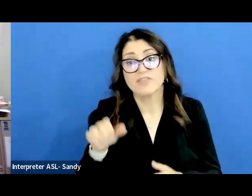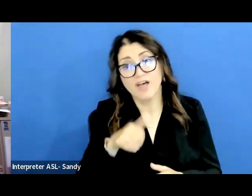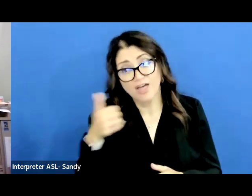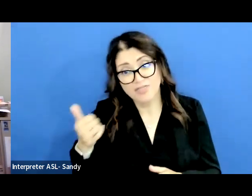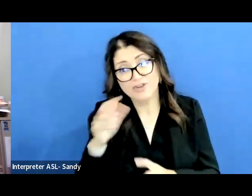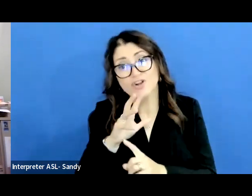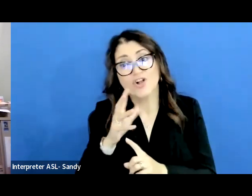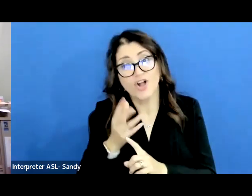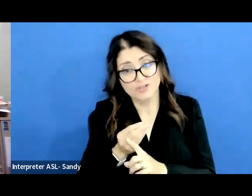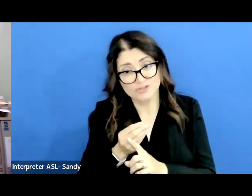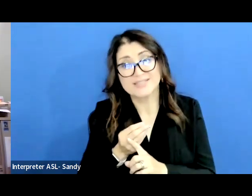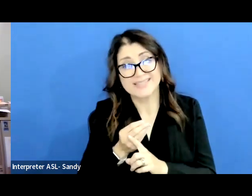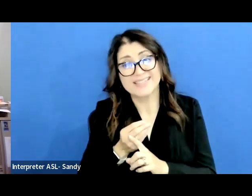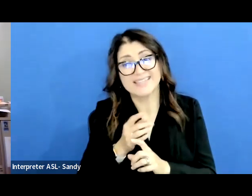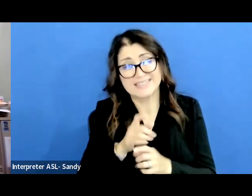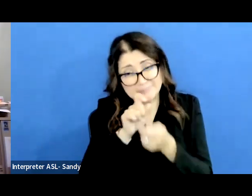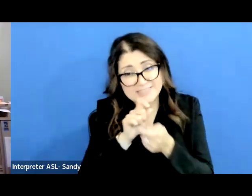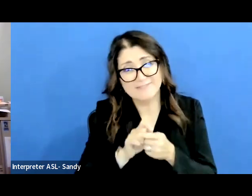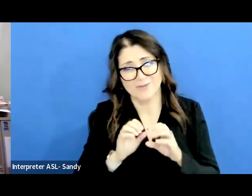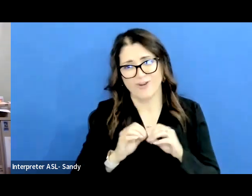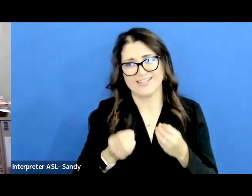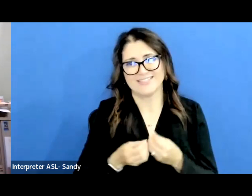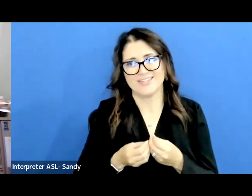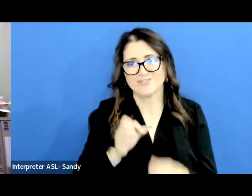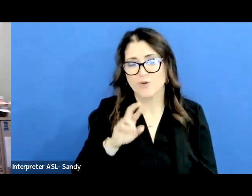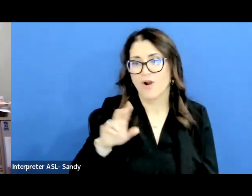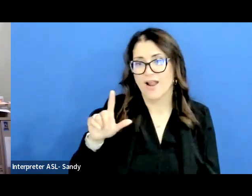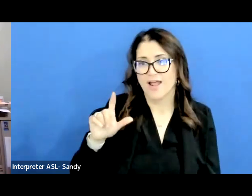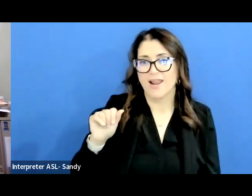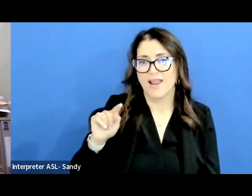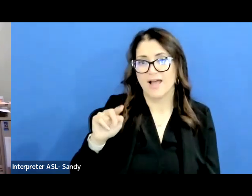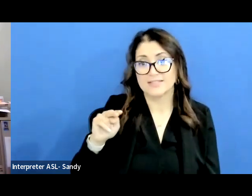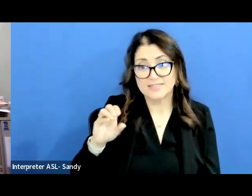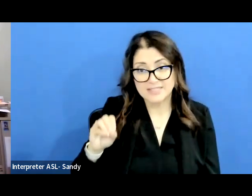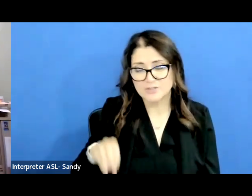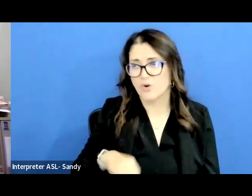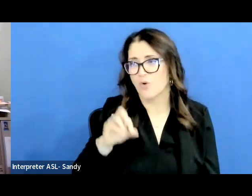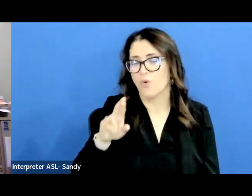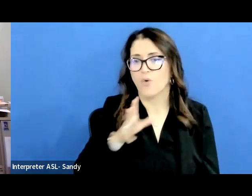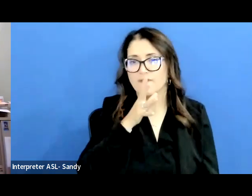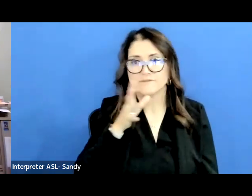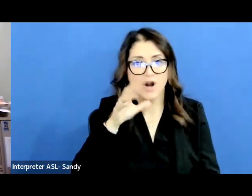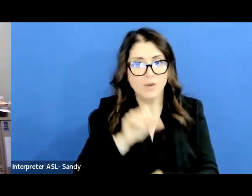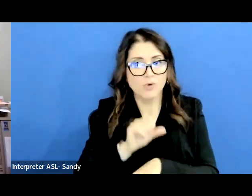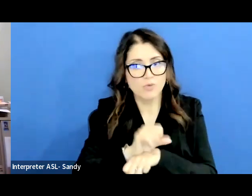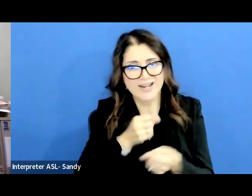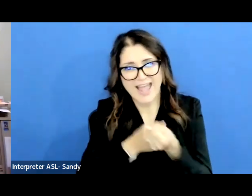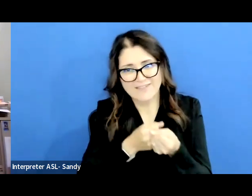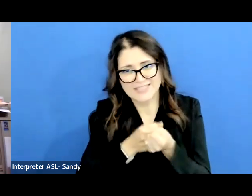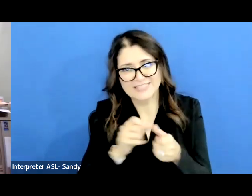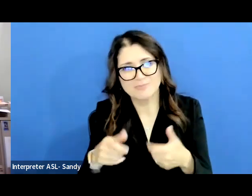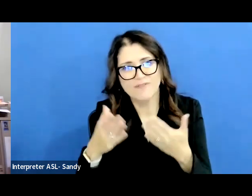specific organizations or Latino or farm worker advocacy providers in the